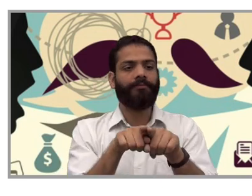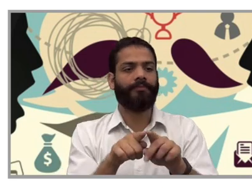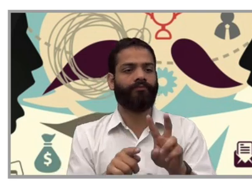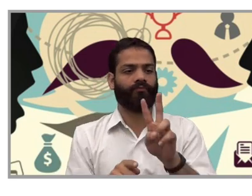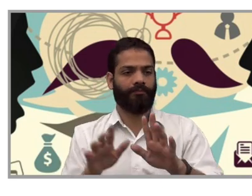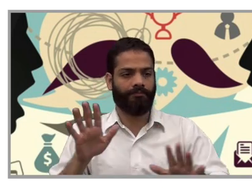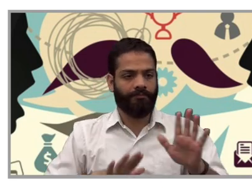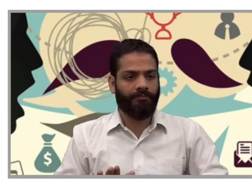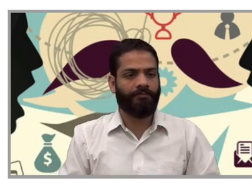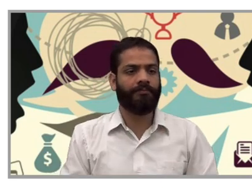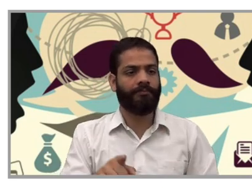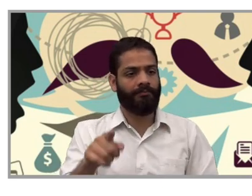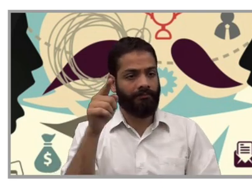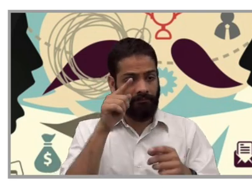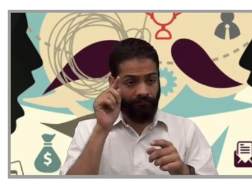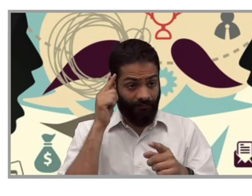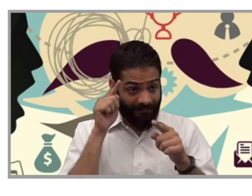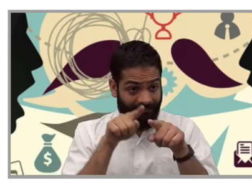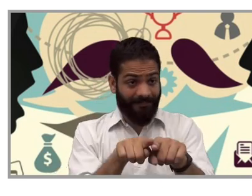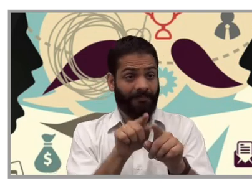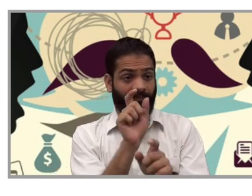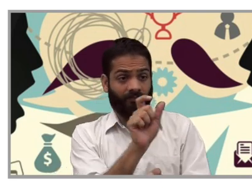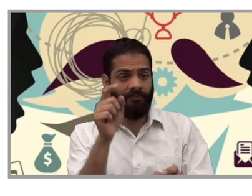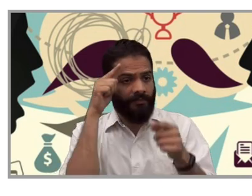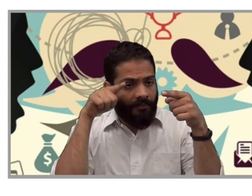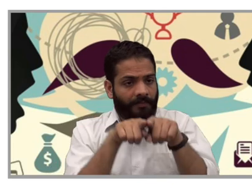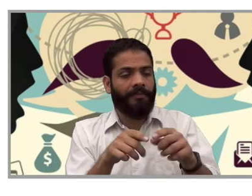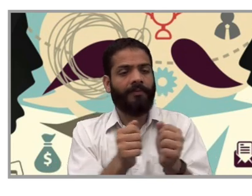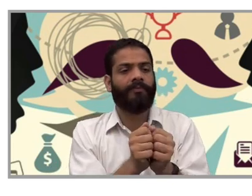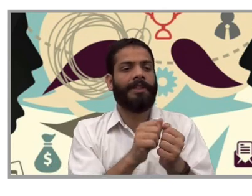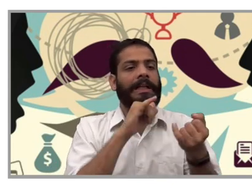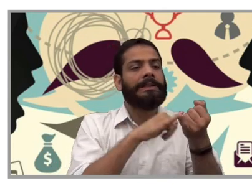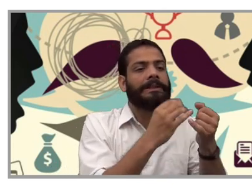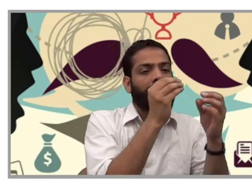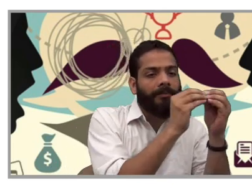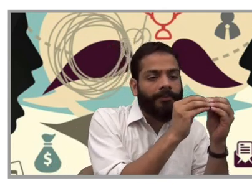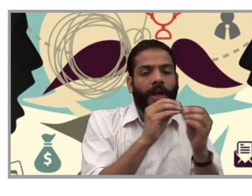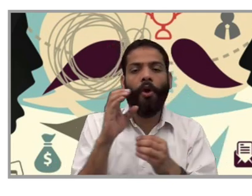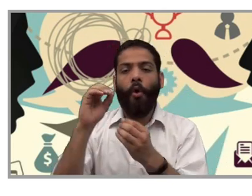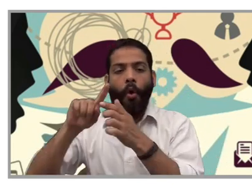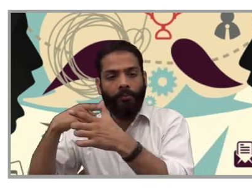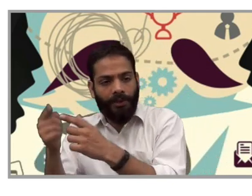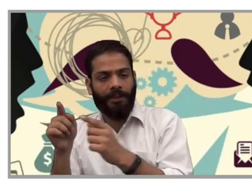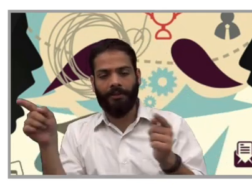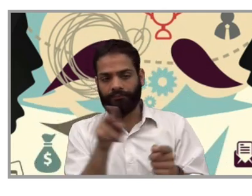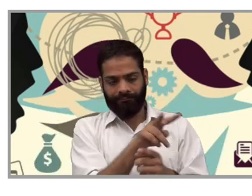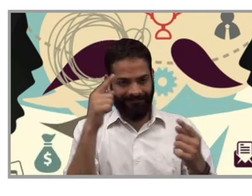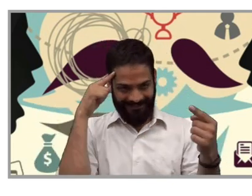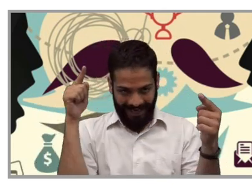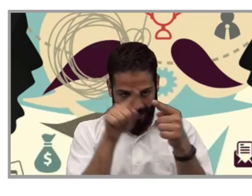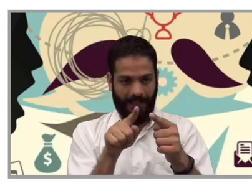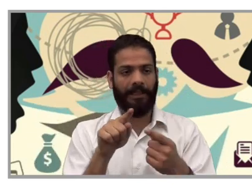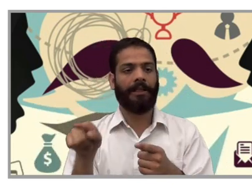which means you ran yesterday. The second category is agreement verbs.